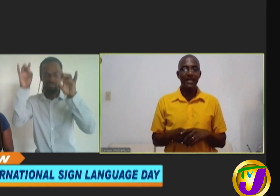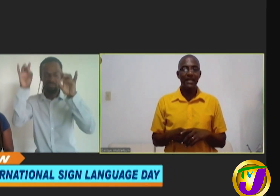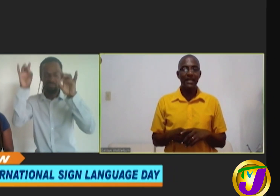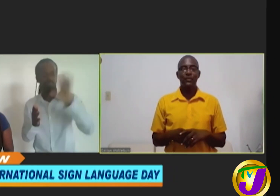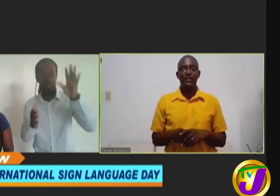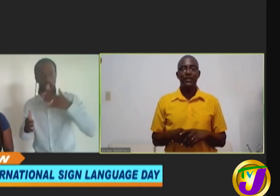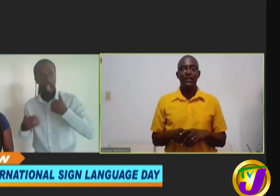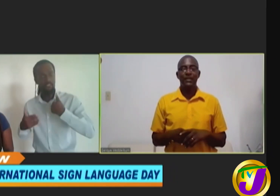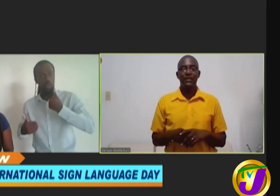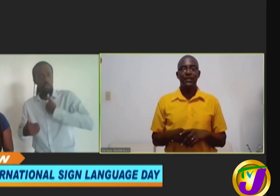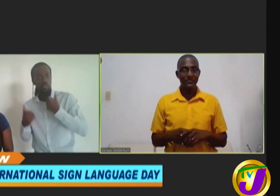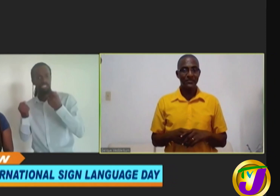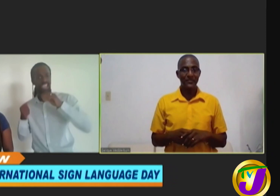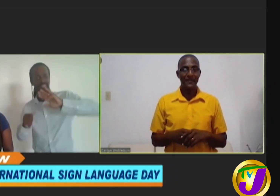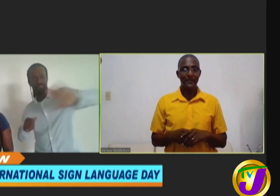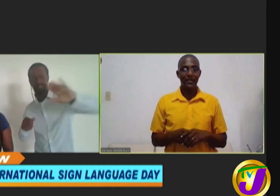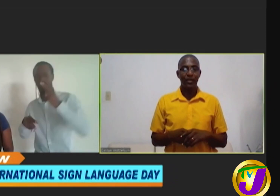So later on,